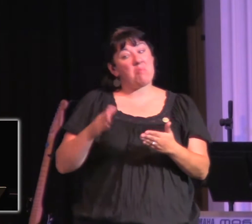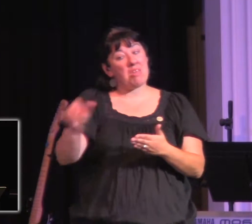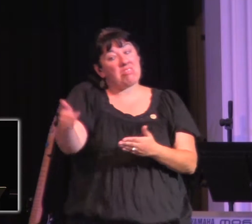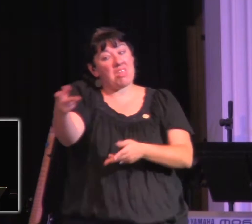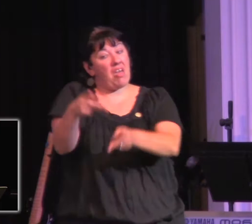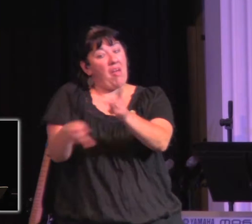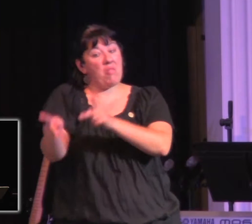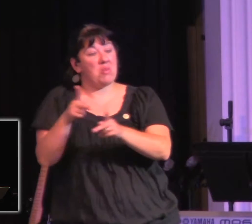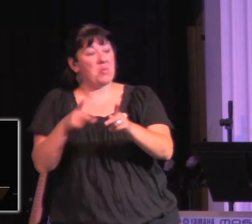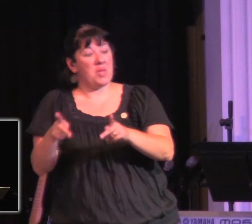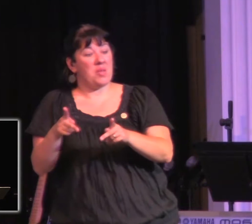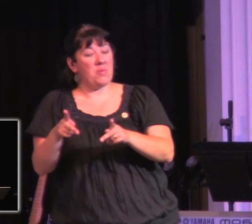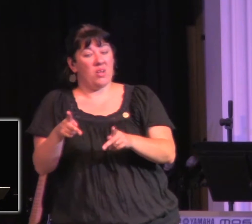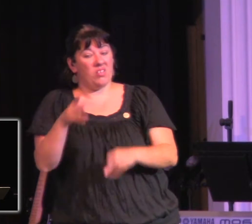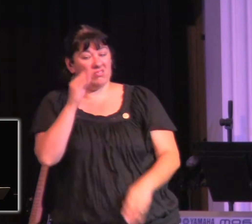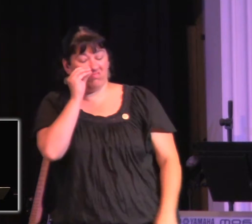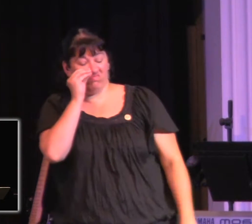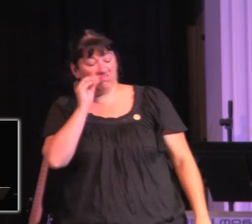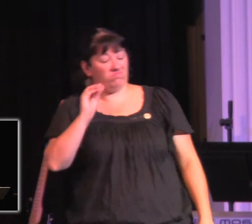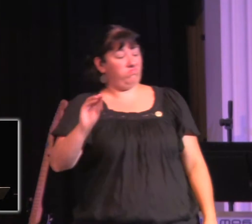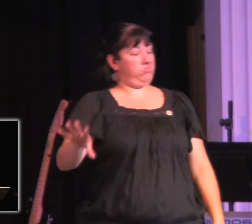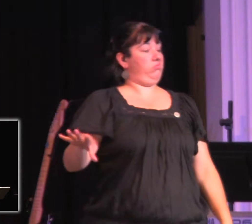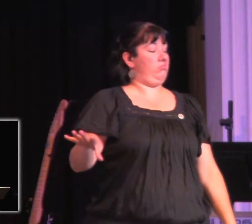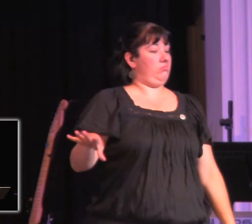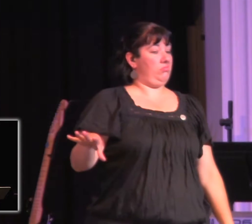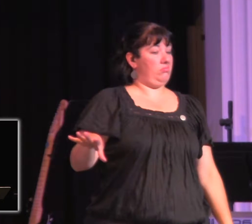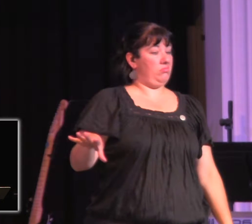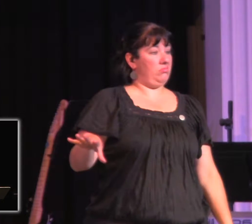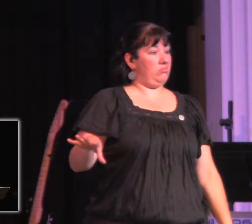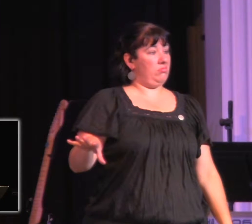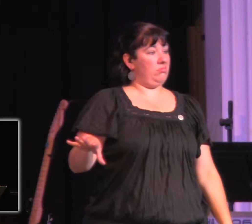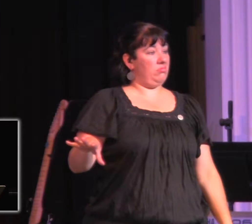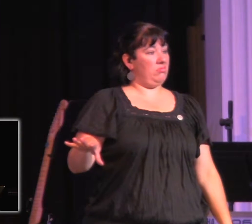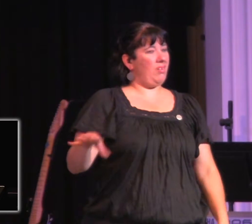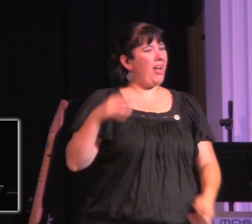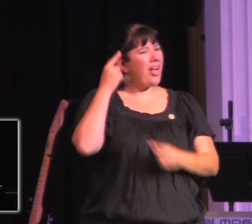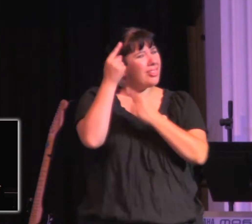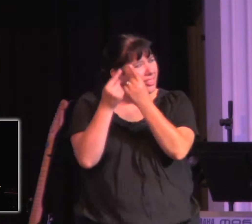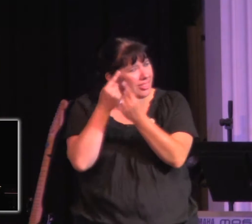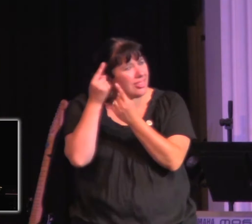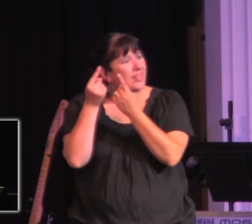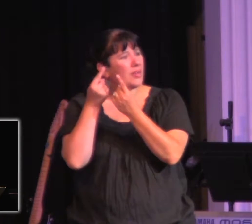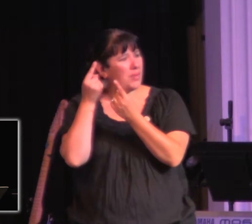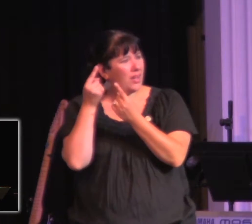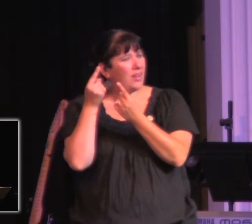them. Are y'all hearing me out there? You know, think about